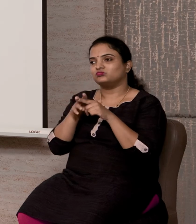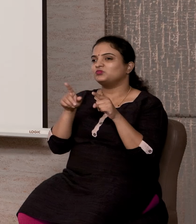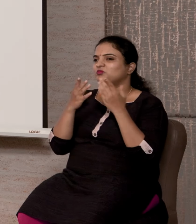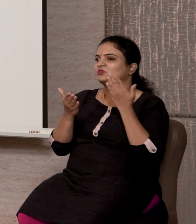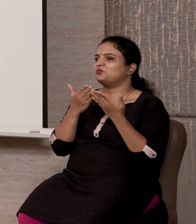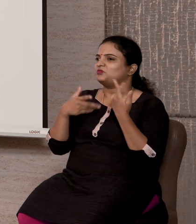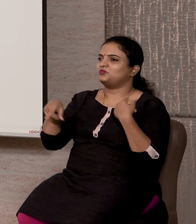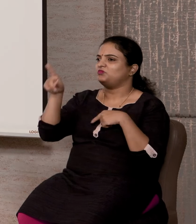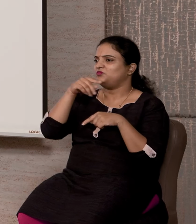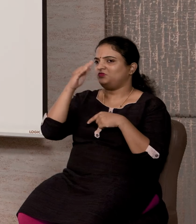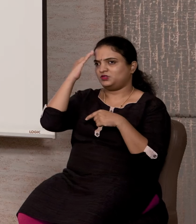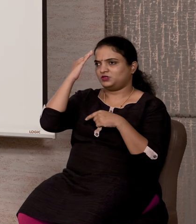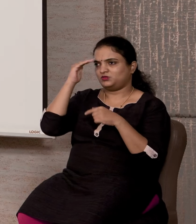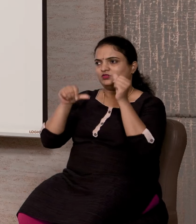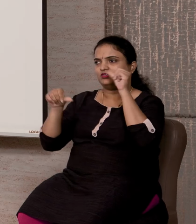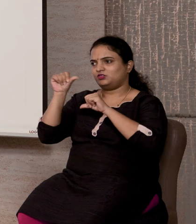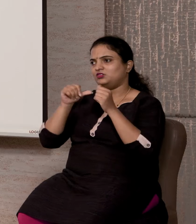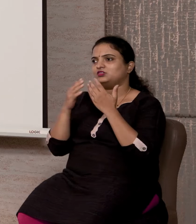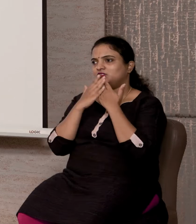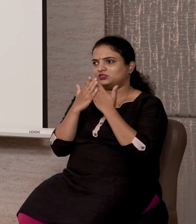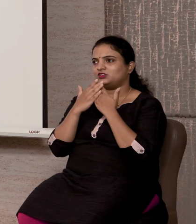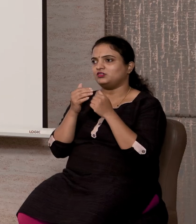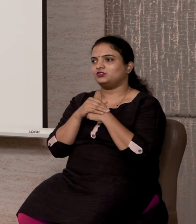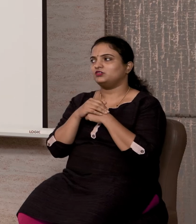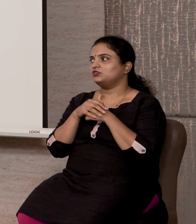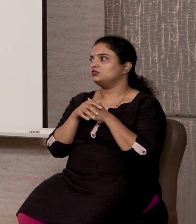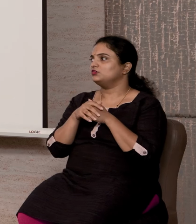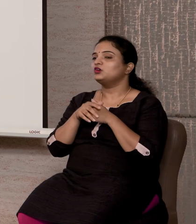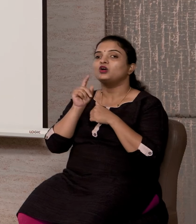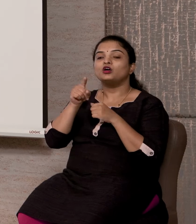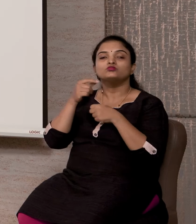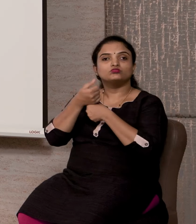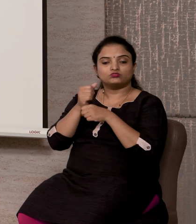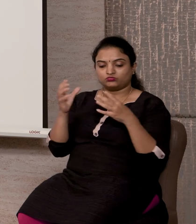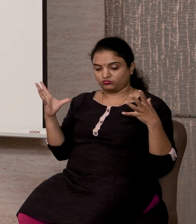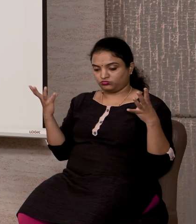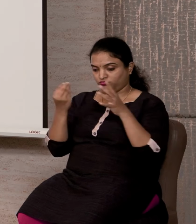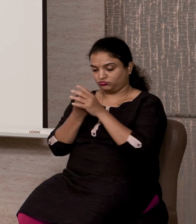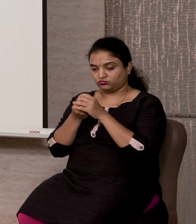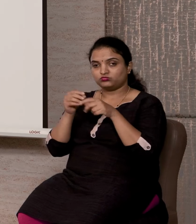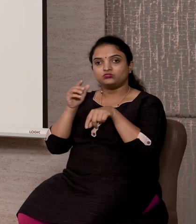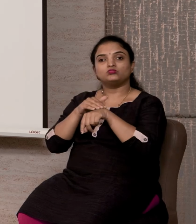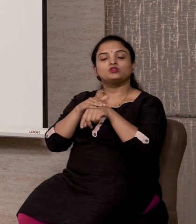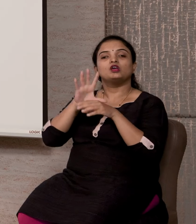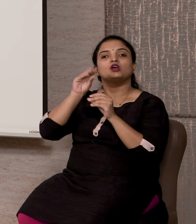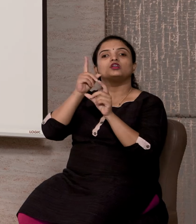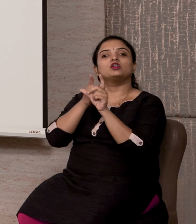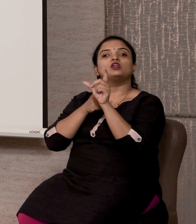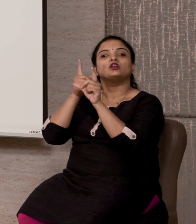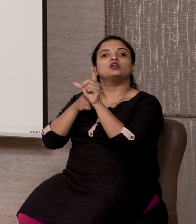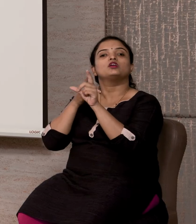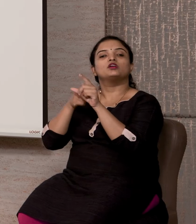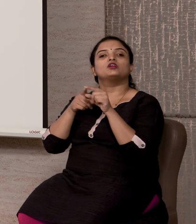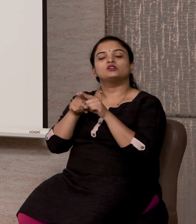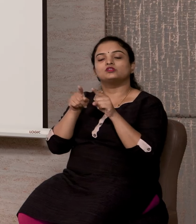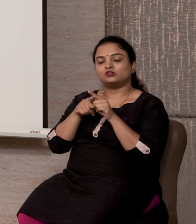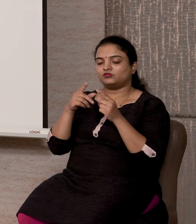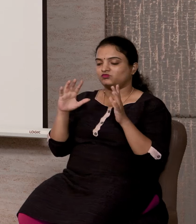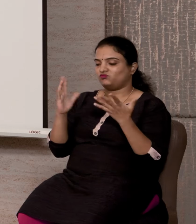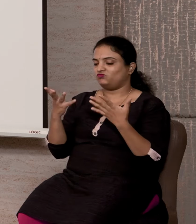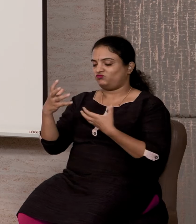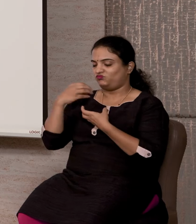will come together and create a model curricula for every 10 years. And then every country starts adopting it, maybe modifies